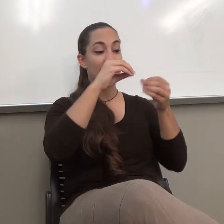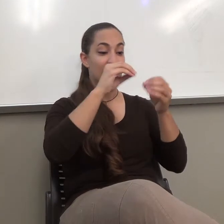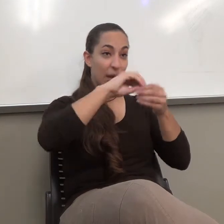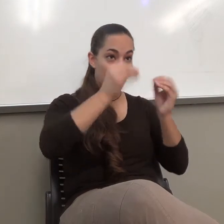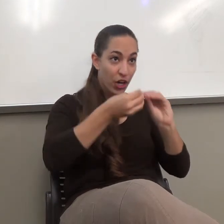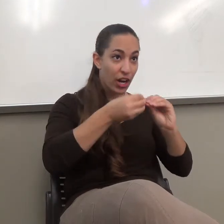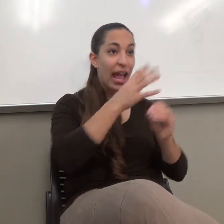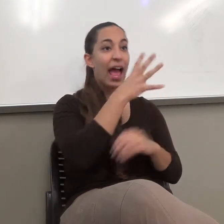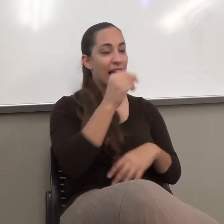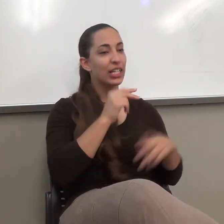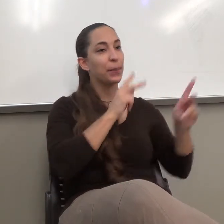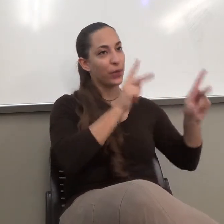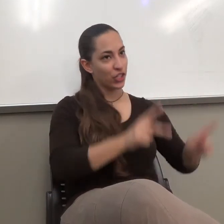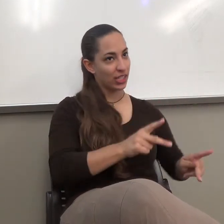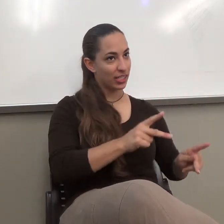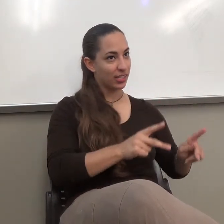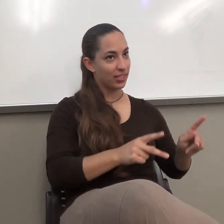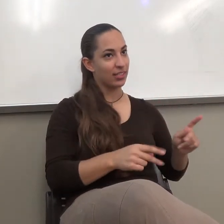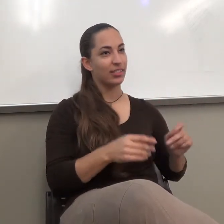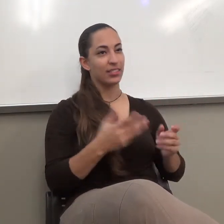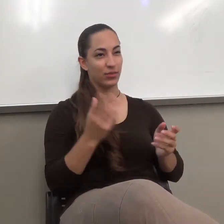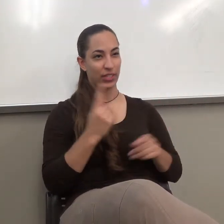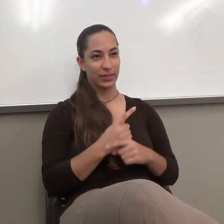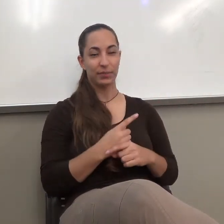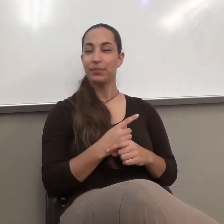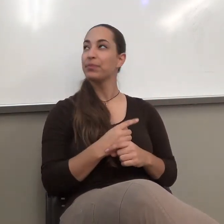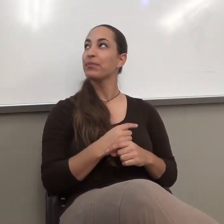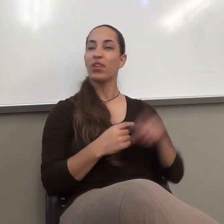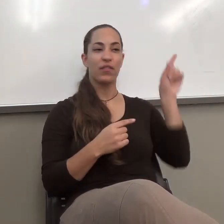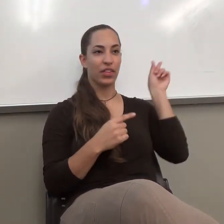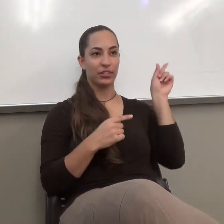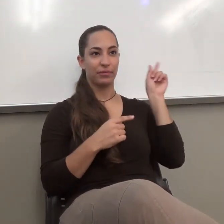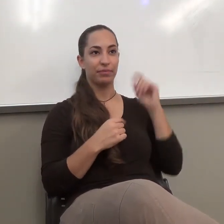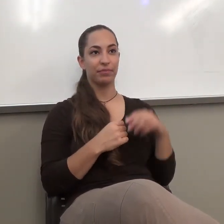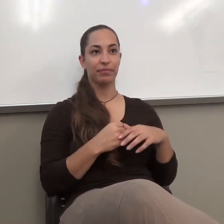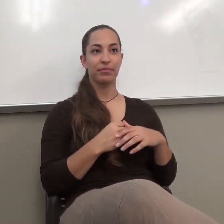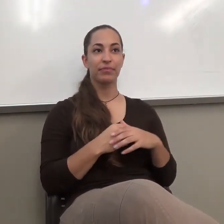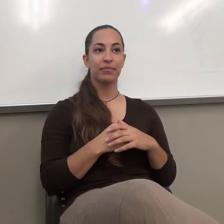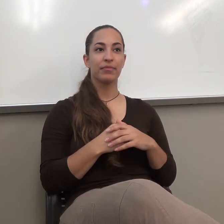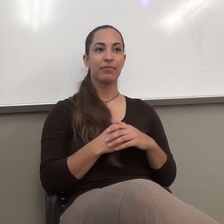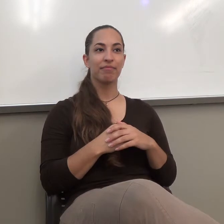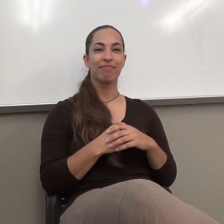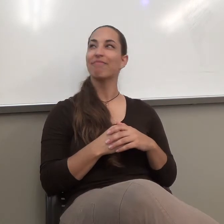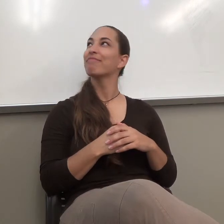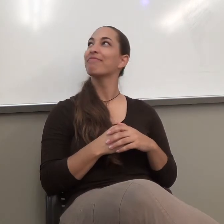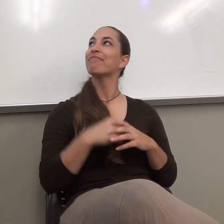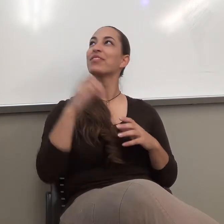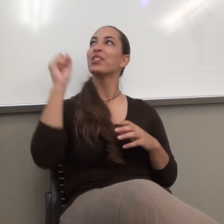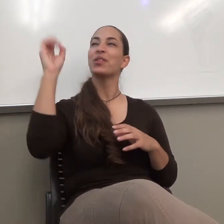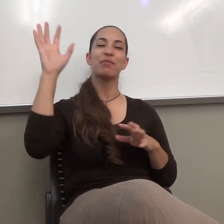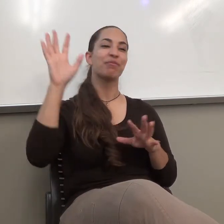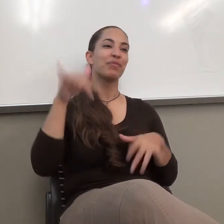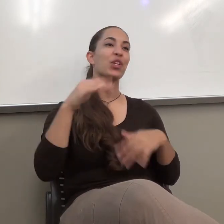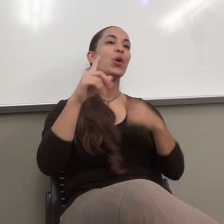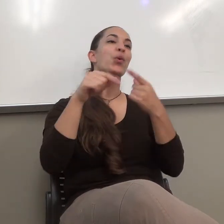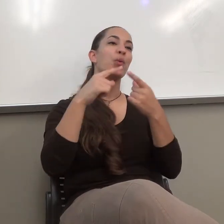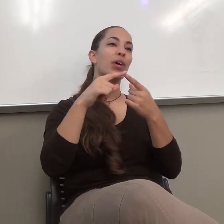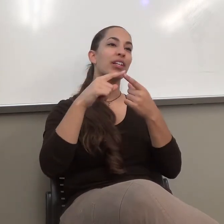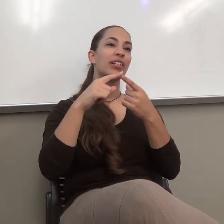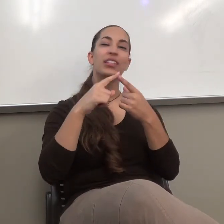so what's going on here is when you fix this to doesn't, well, I don't bother to type it out,